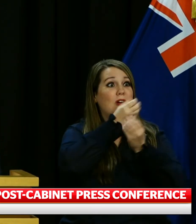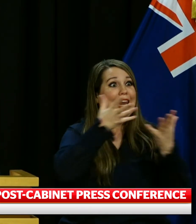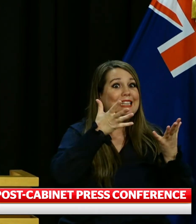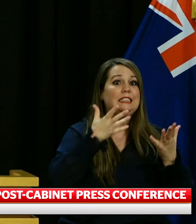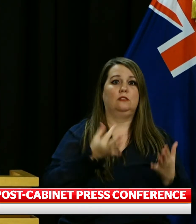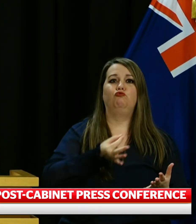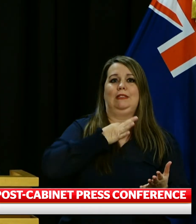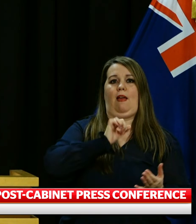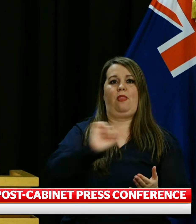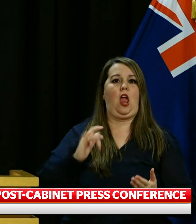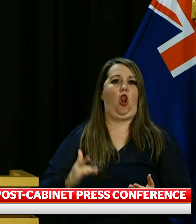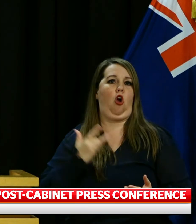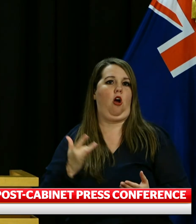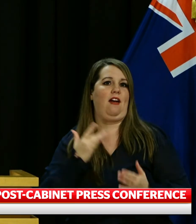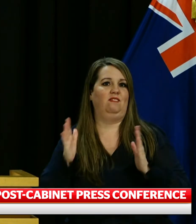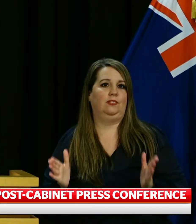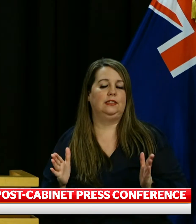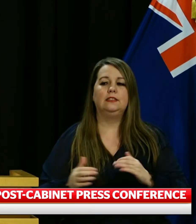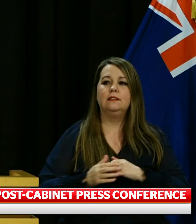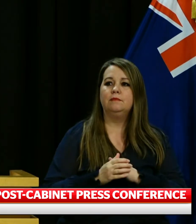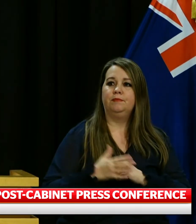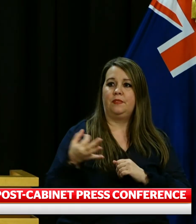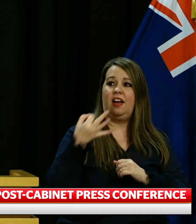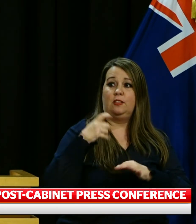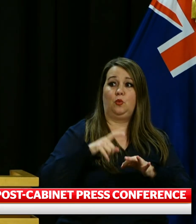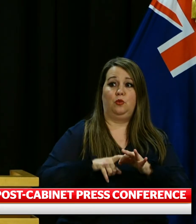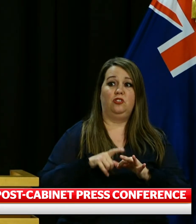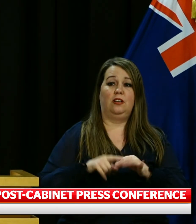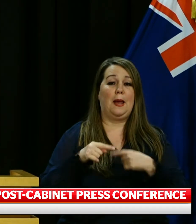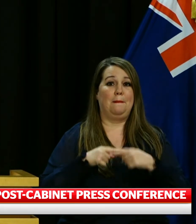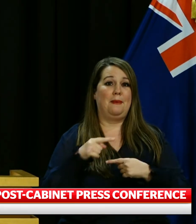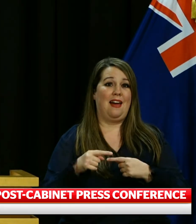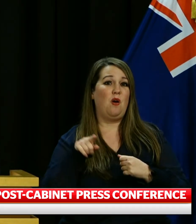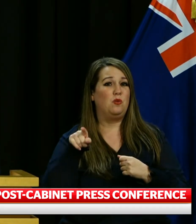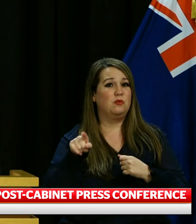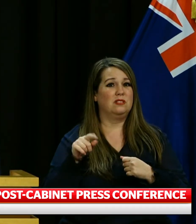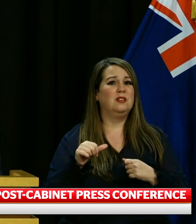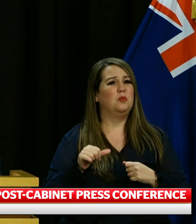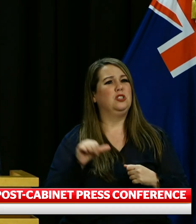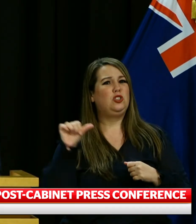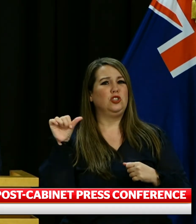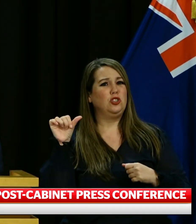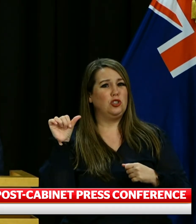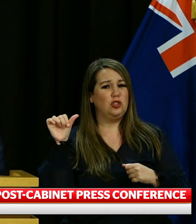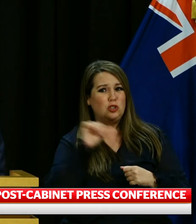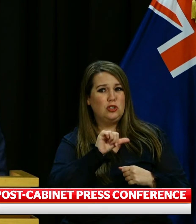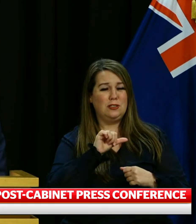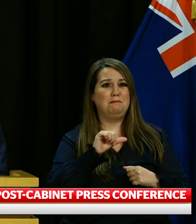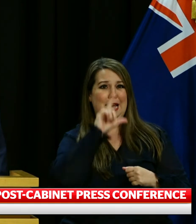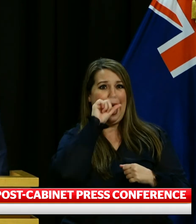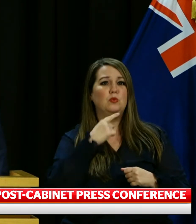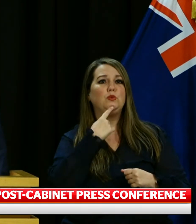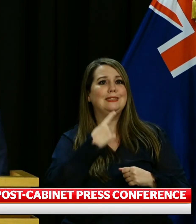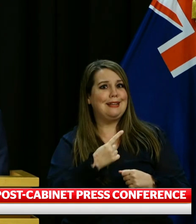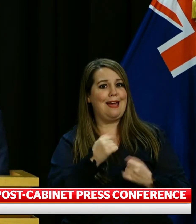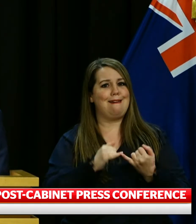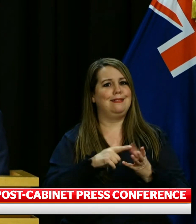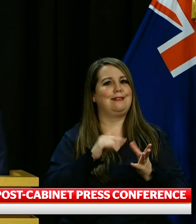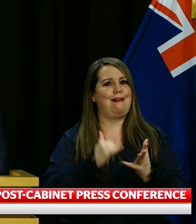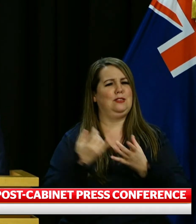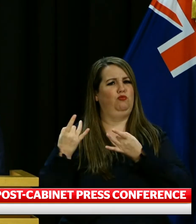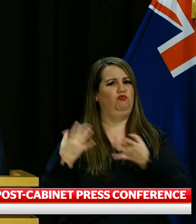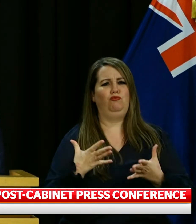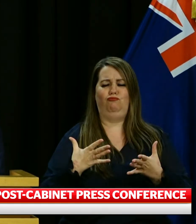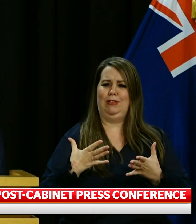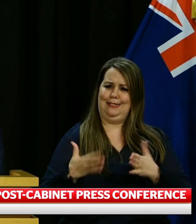of whether the SAS is able to deploy always be yes? Like I said, the neither